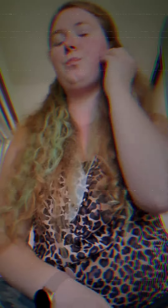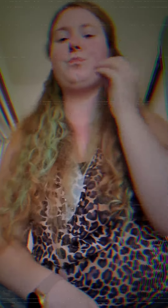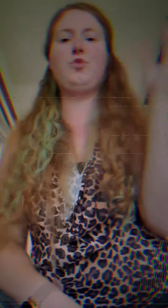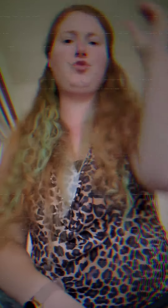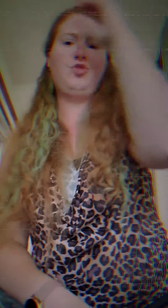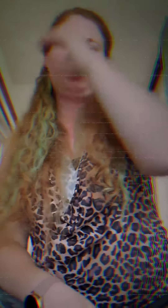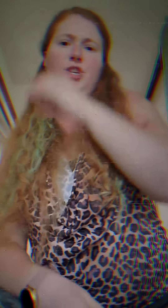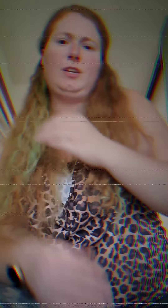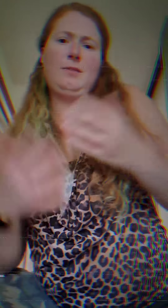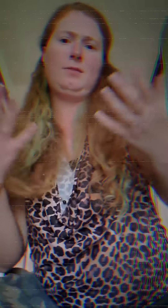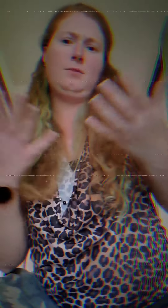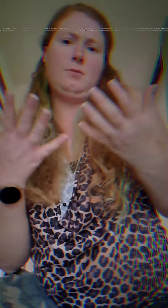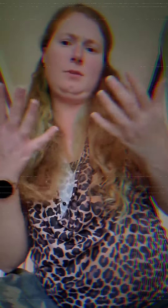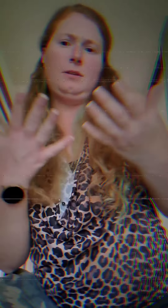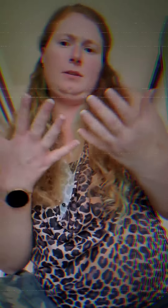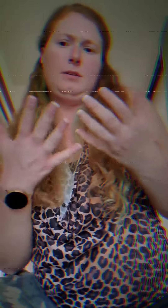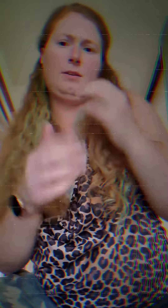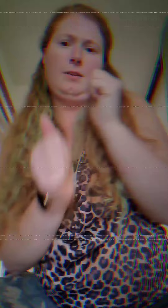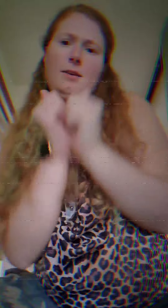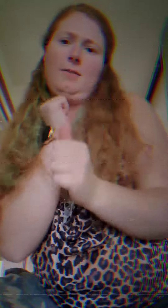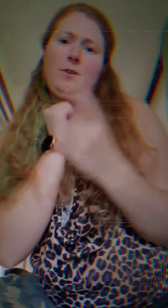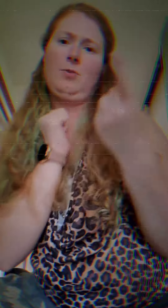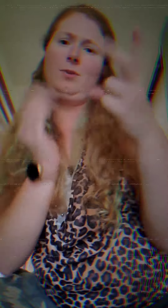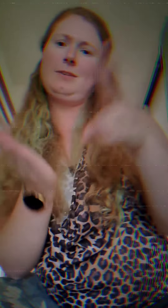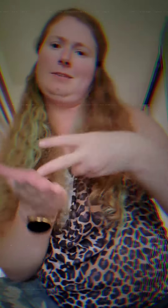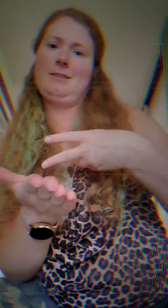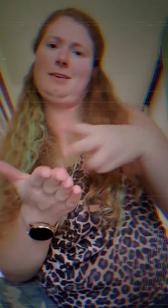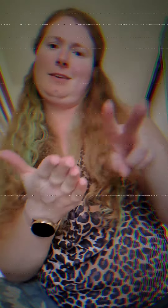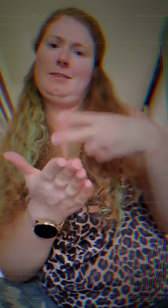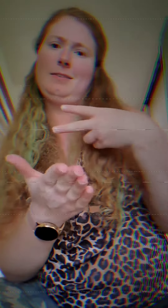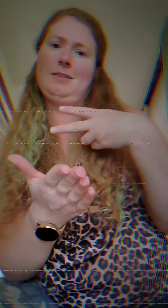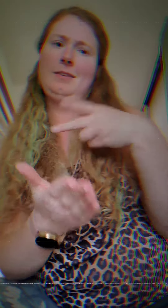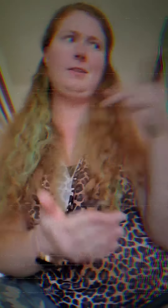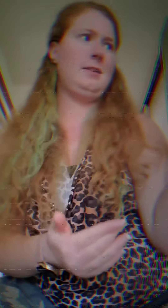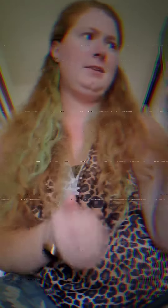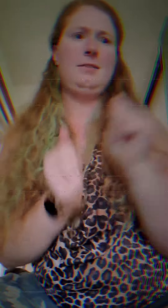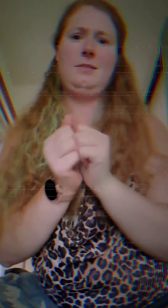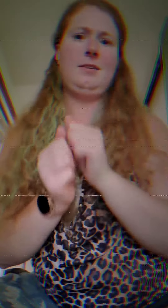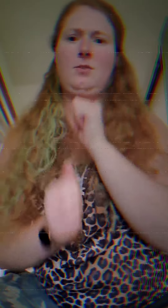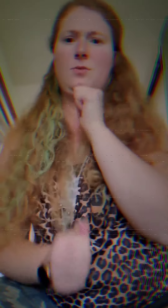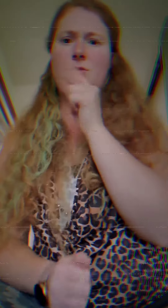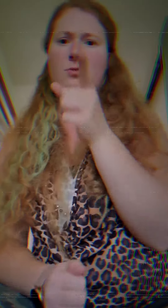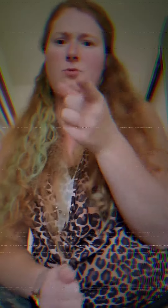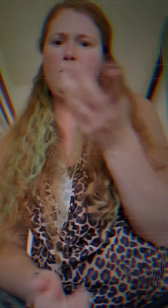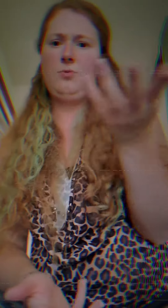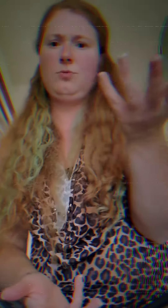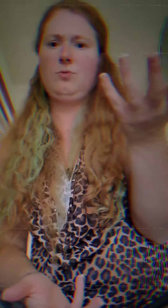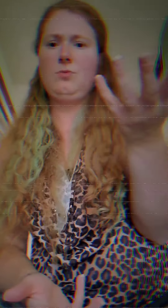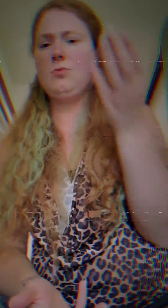What are the chances everyone's dancing and he's not with you?